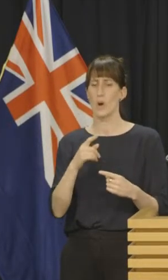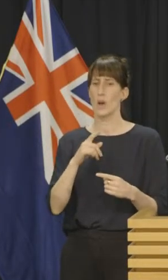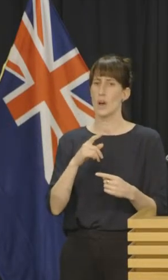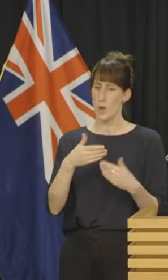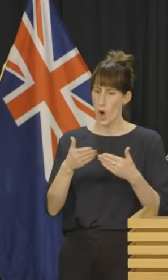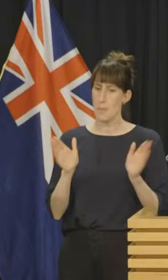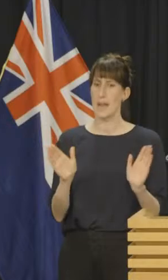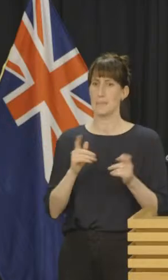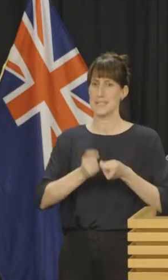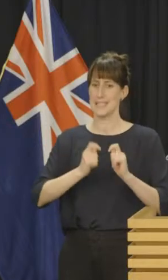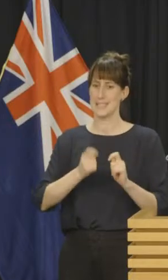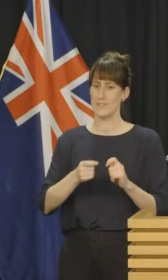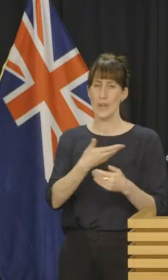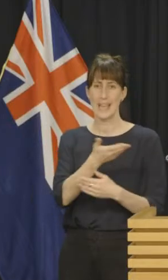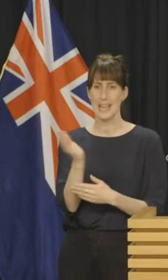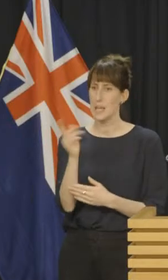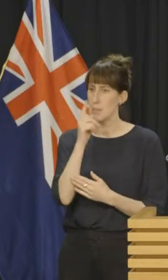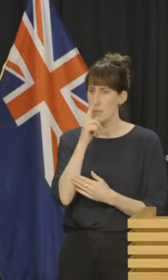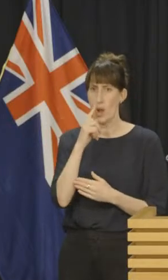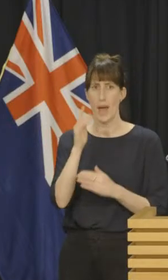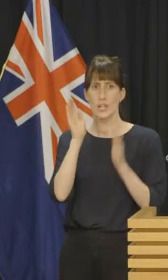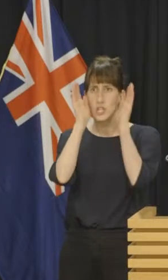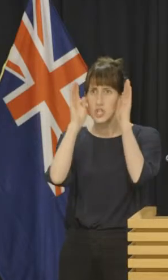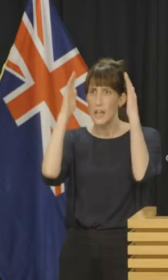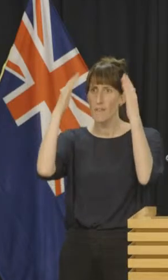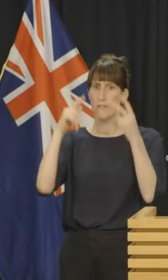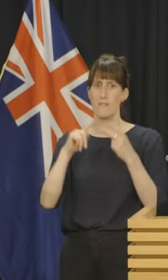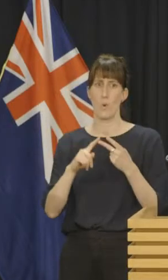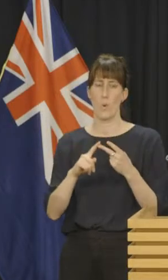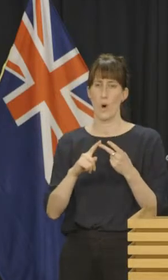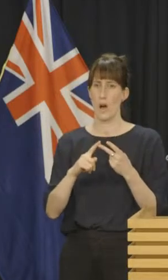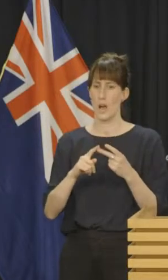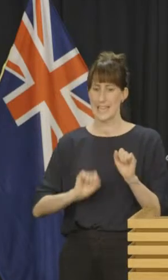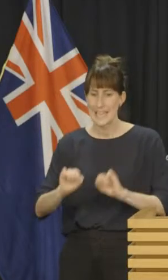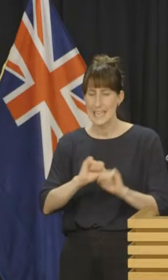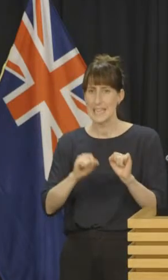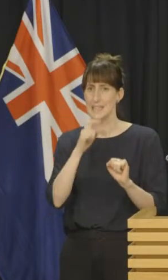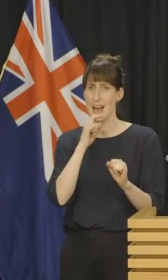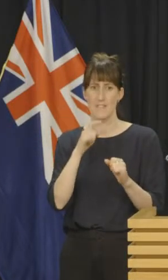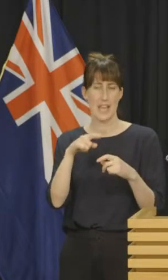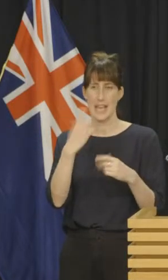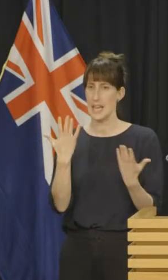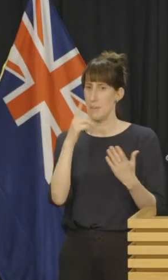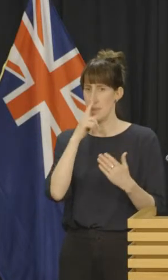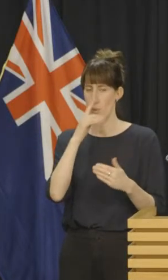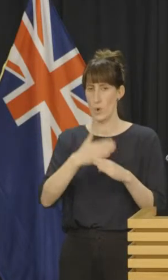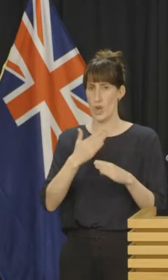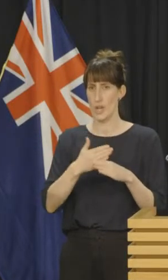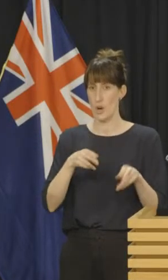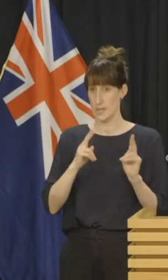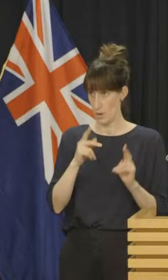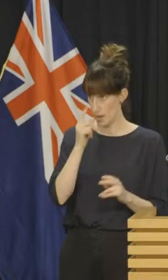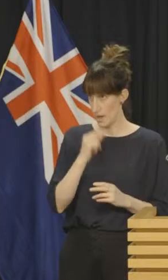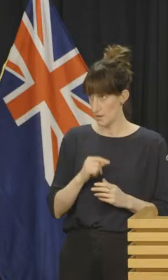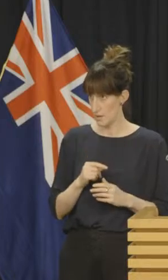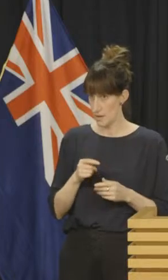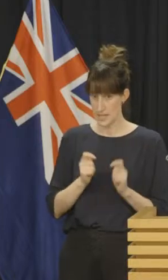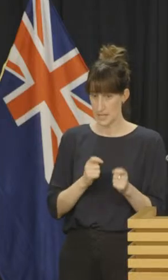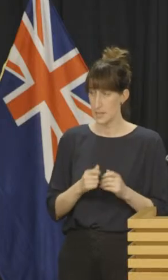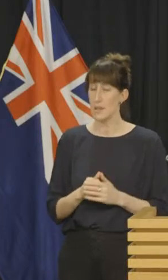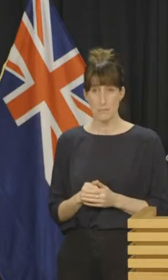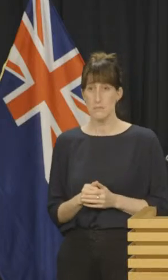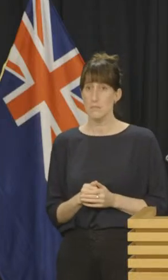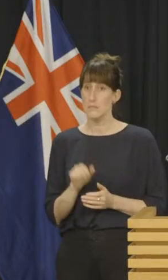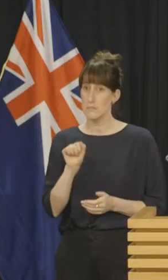wanted that sense of comfort, and if we wanted that sense of comfort that they were possibly contracting the virus. So they can get that now. They absolutely can. People who are working